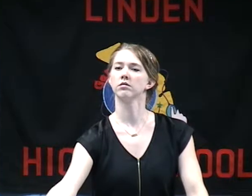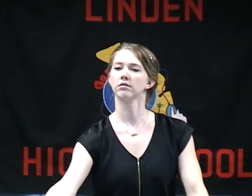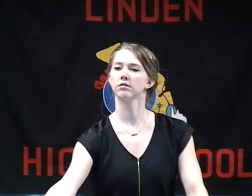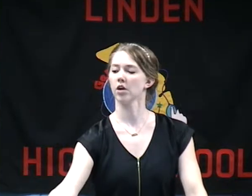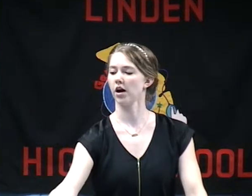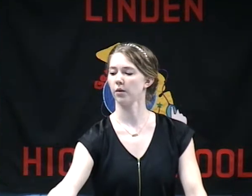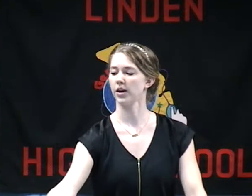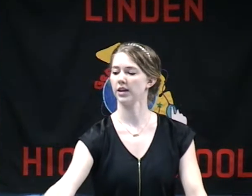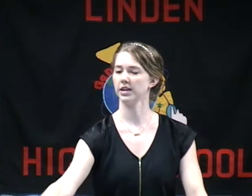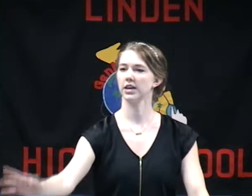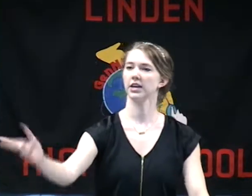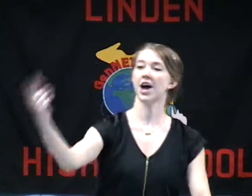All right, one at Linden.